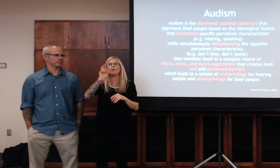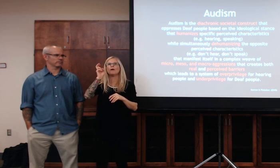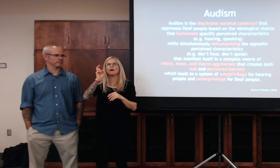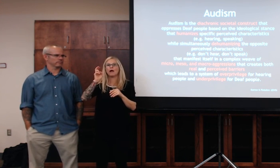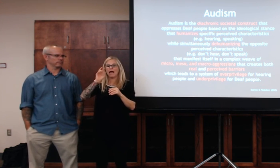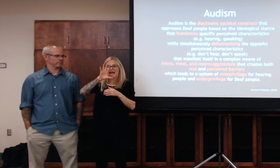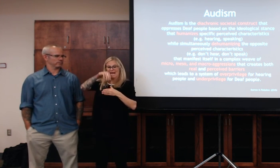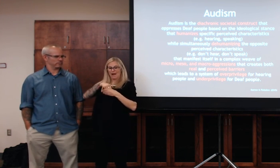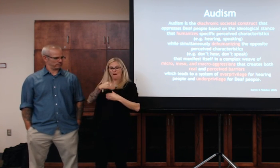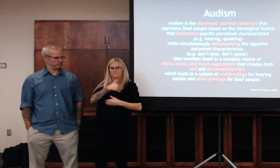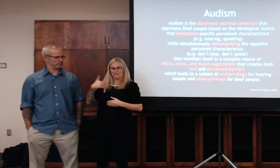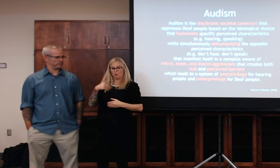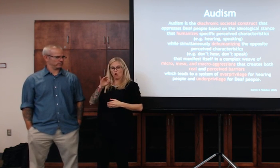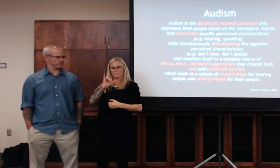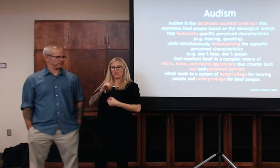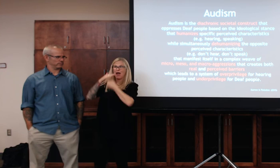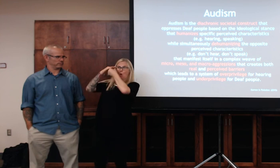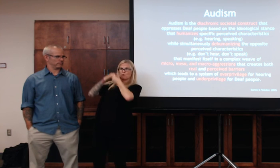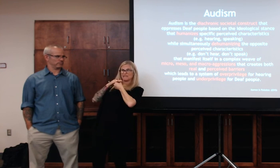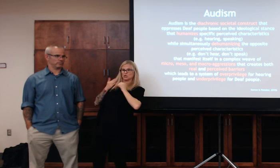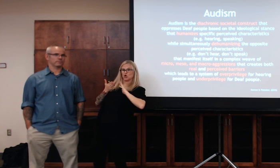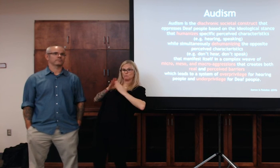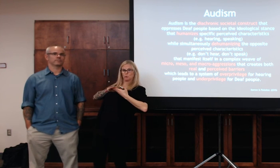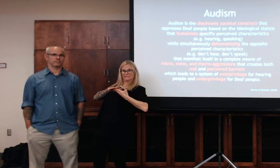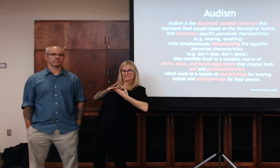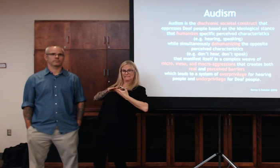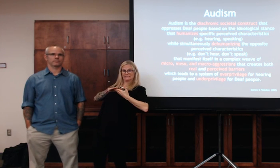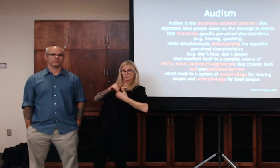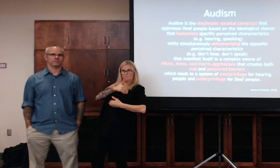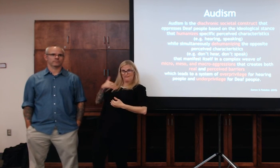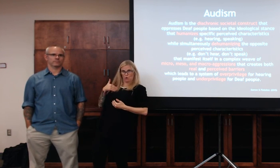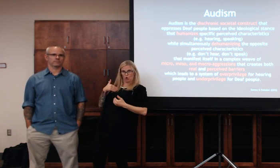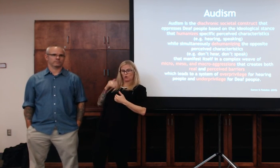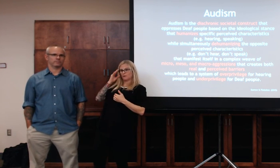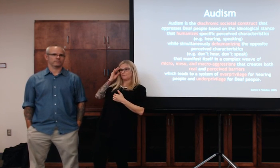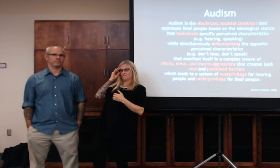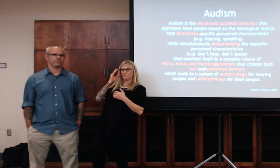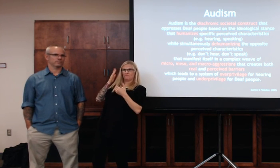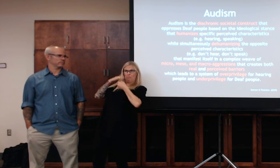that you are a member of that oppressed community.